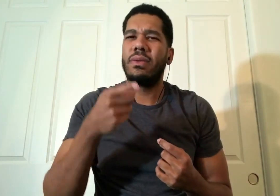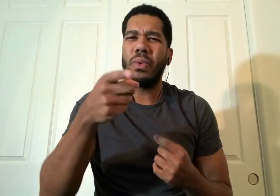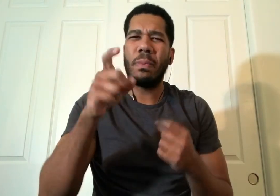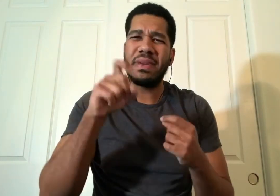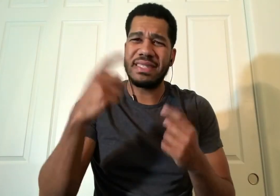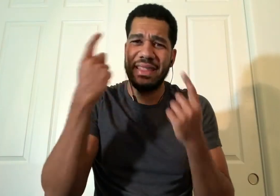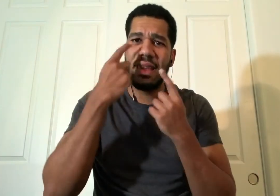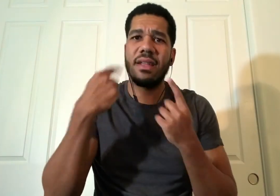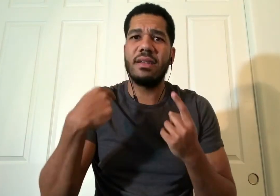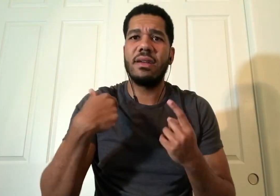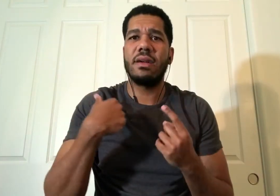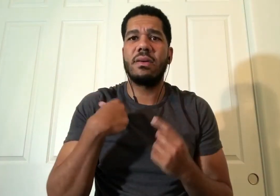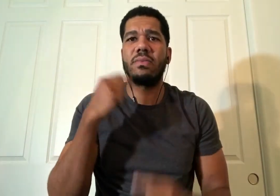You must think that I'm a